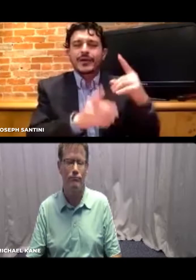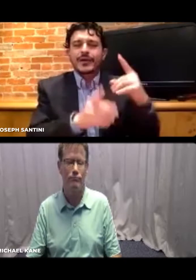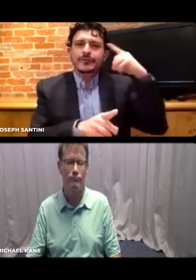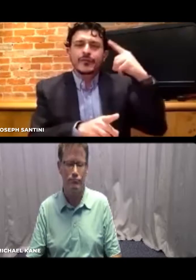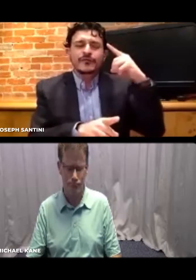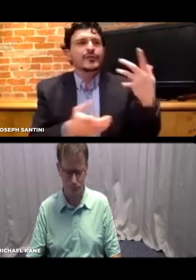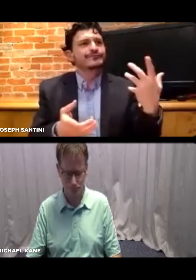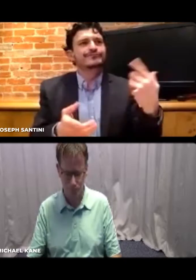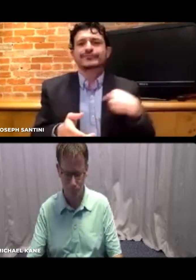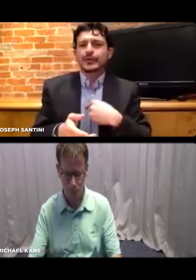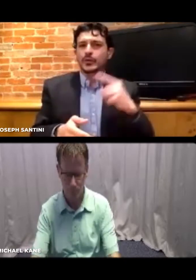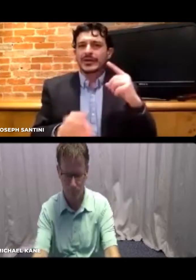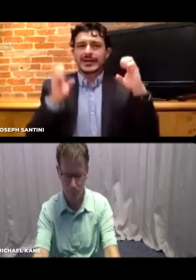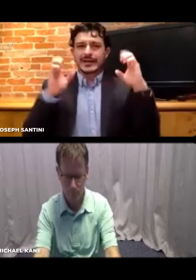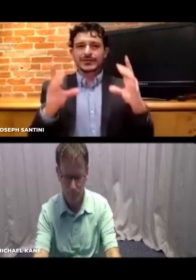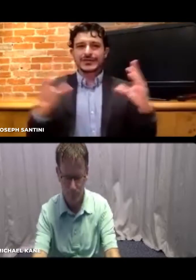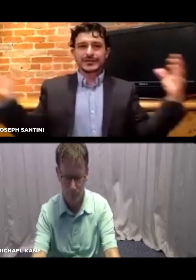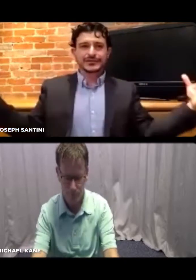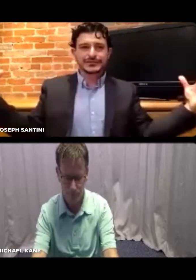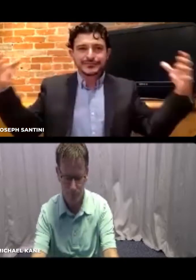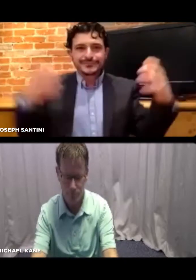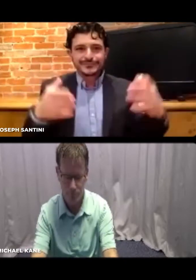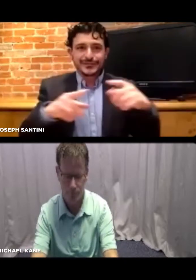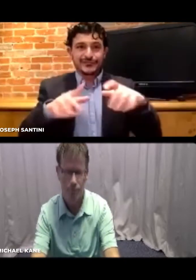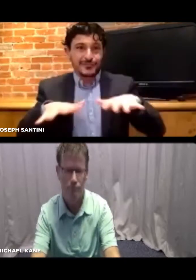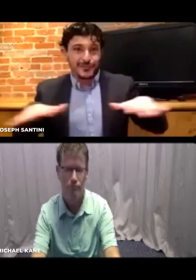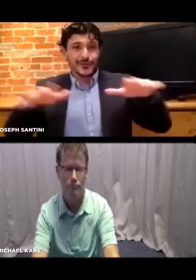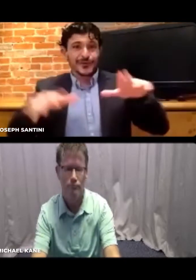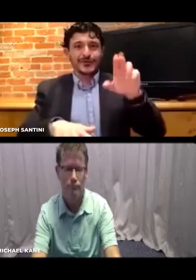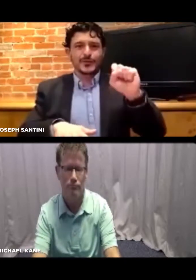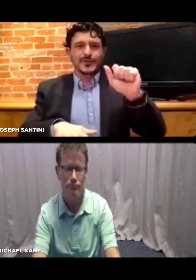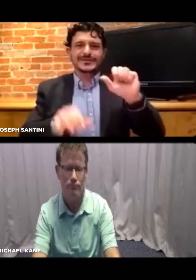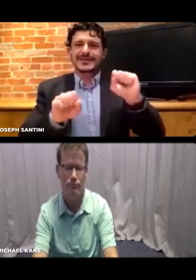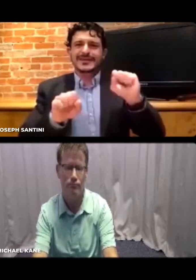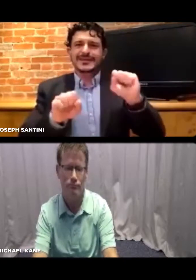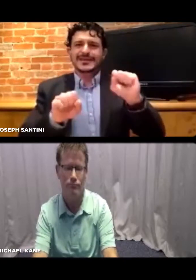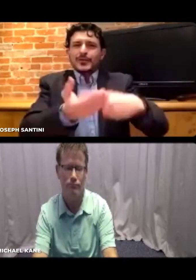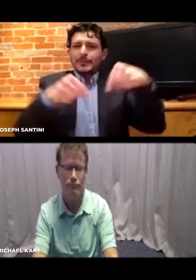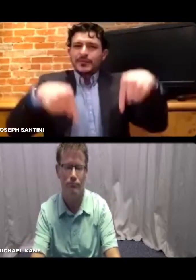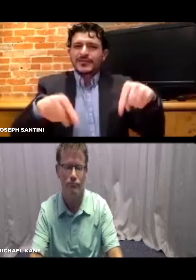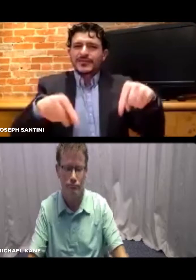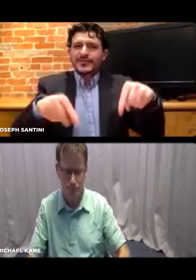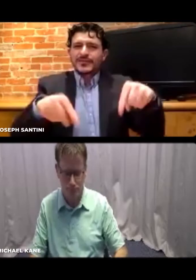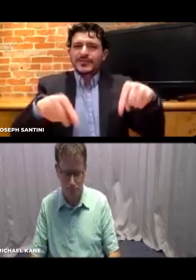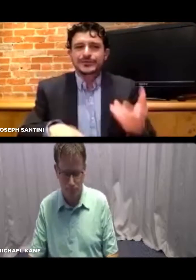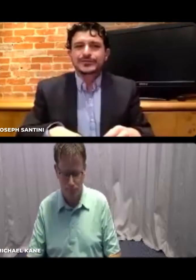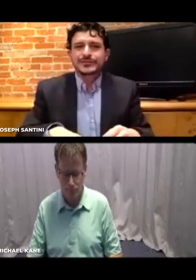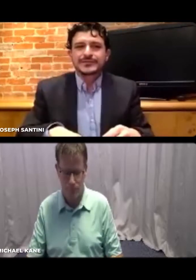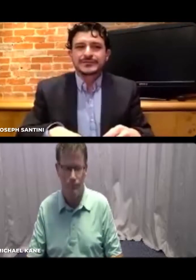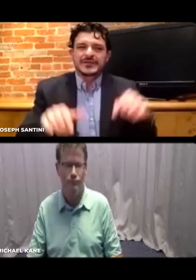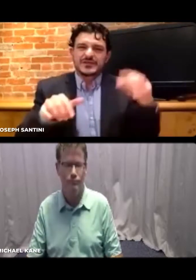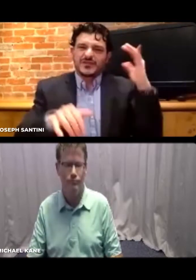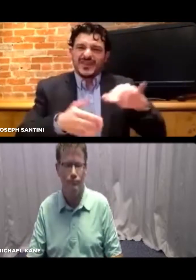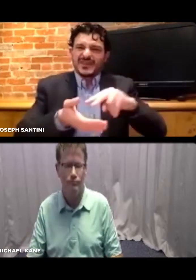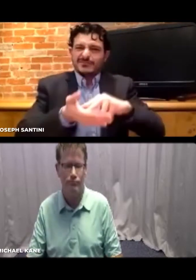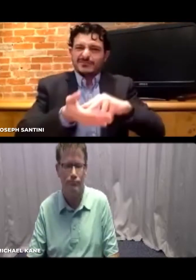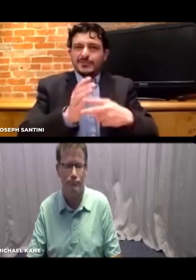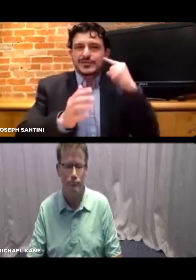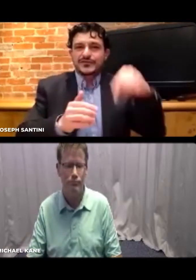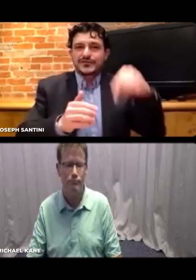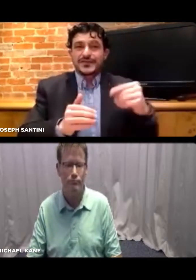create a space online where we can come together and learn from each other's experience and have that discussion about this subject.